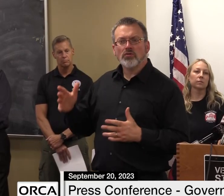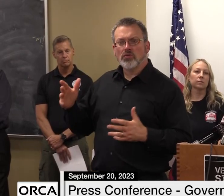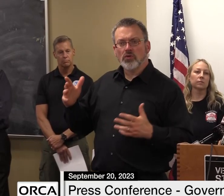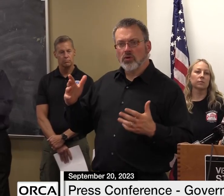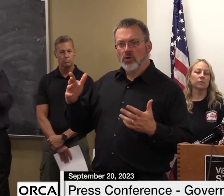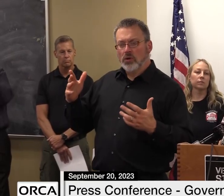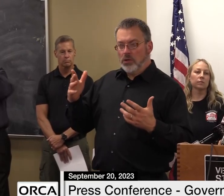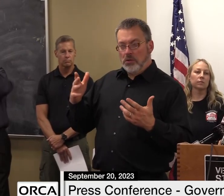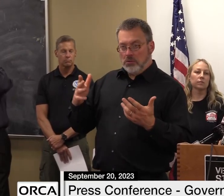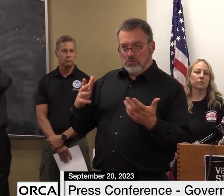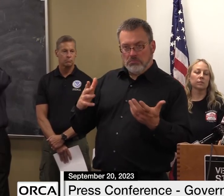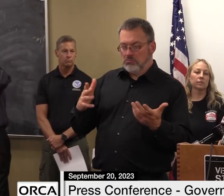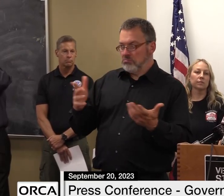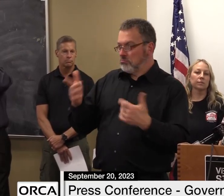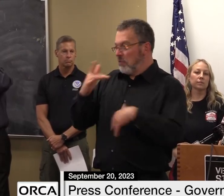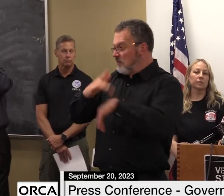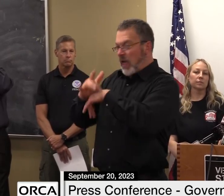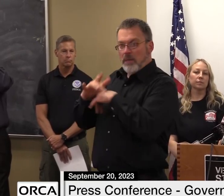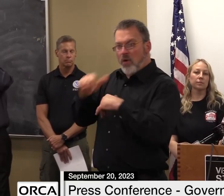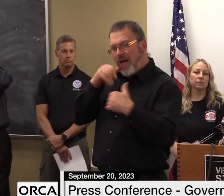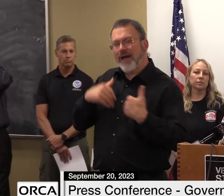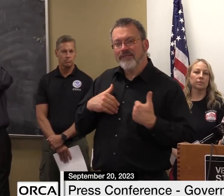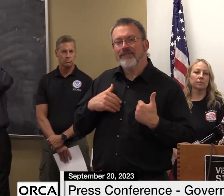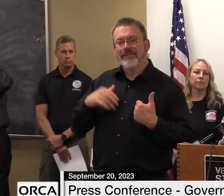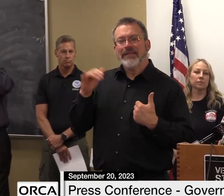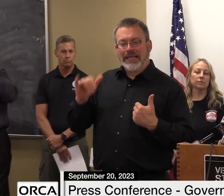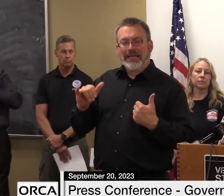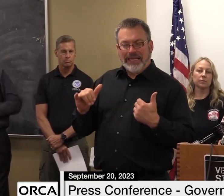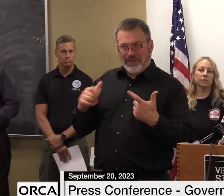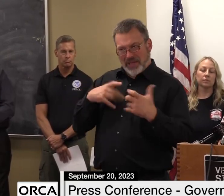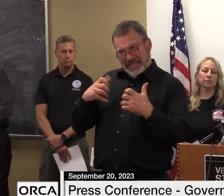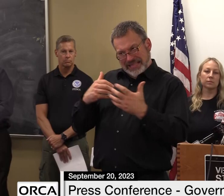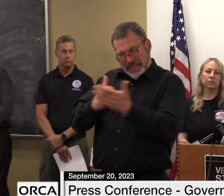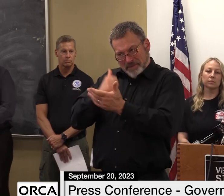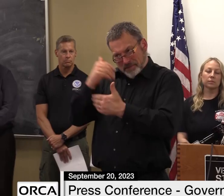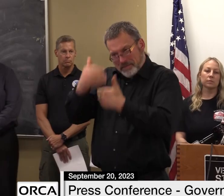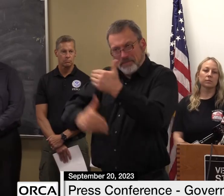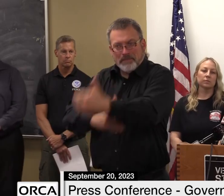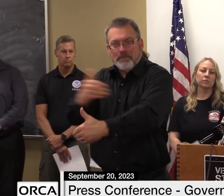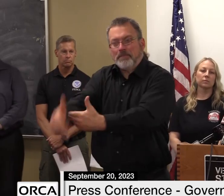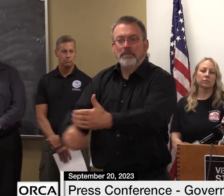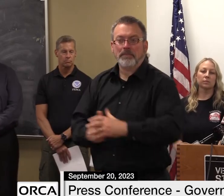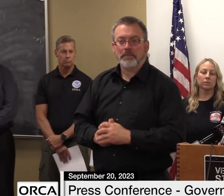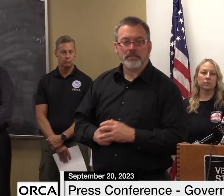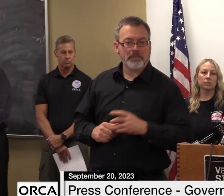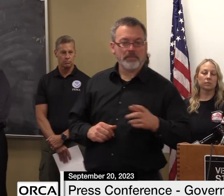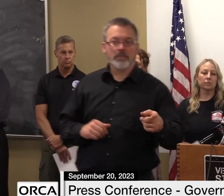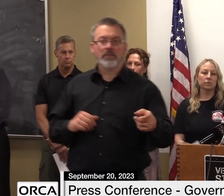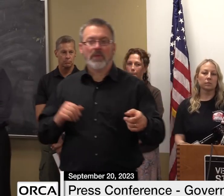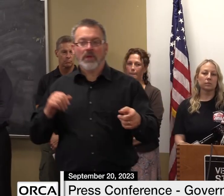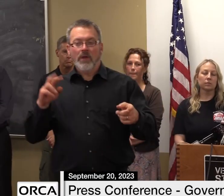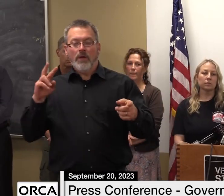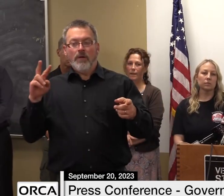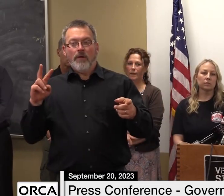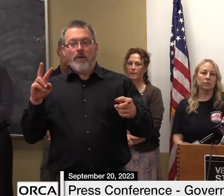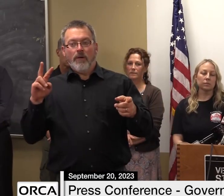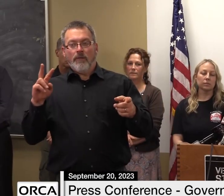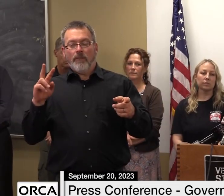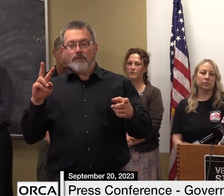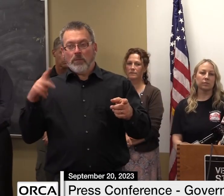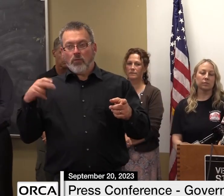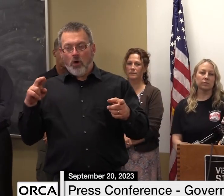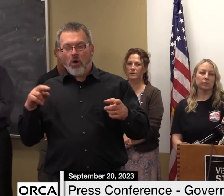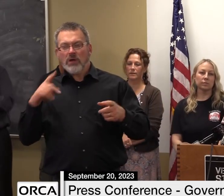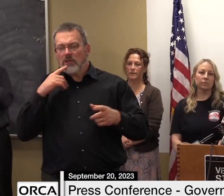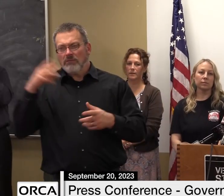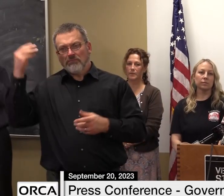to help put that together. So this is you're getting the sense, you're worried based on these anecdotes that you've been hearing, that you may be getting to a place